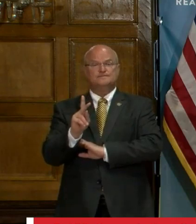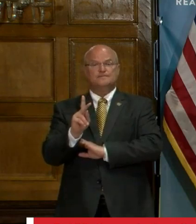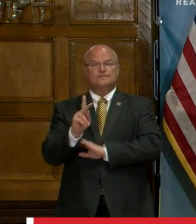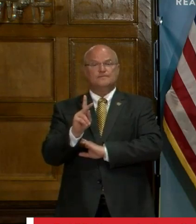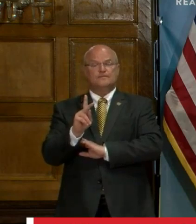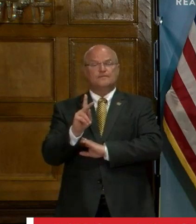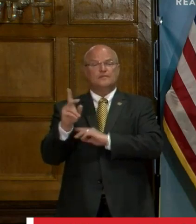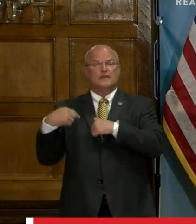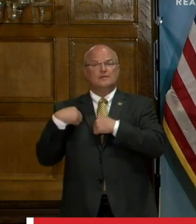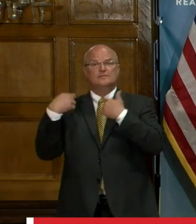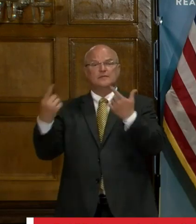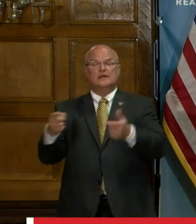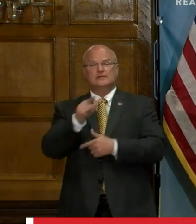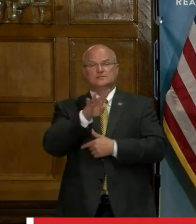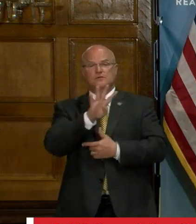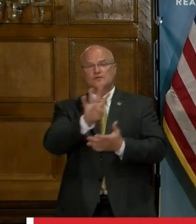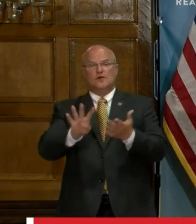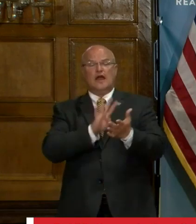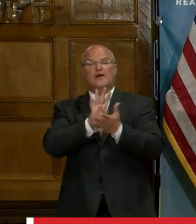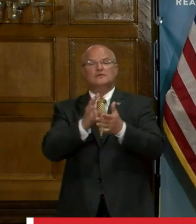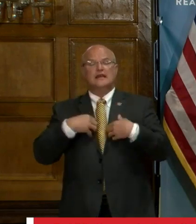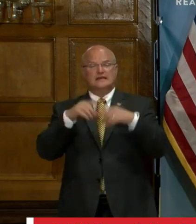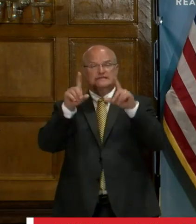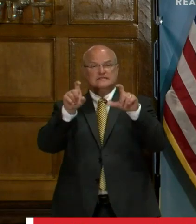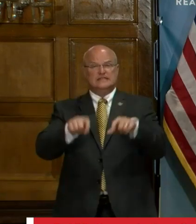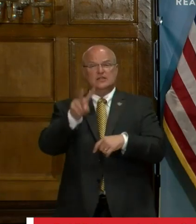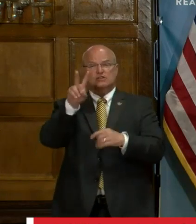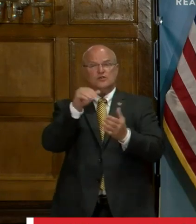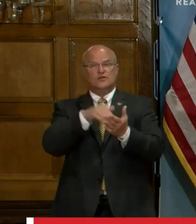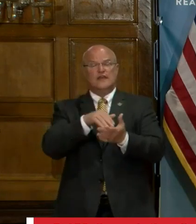Over the last 24 hours, we have tested